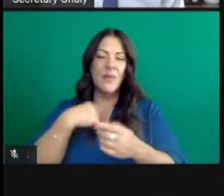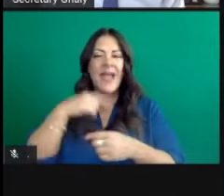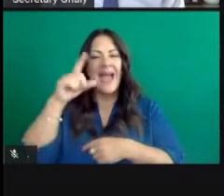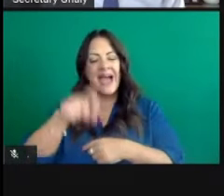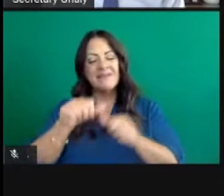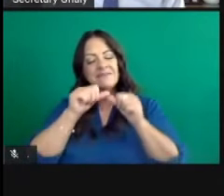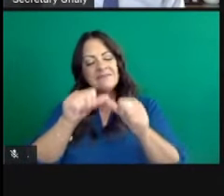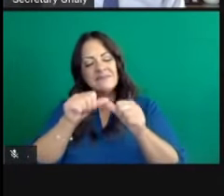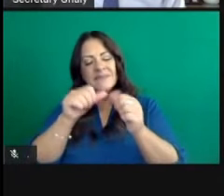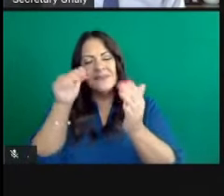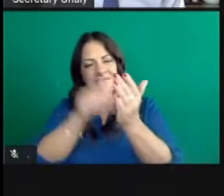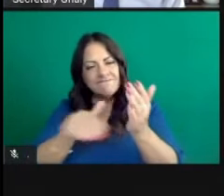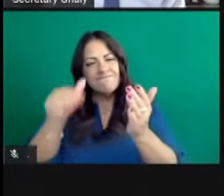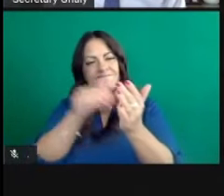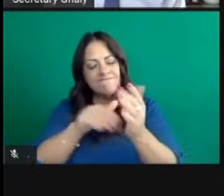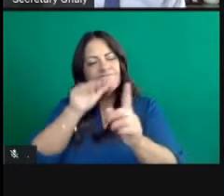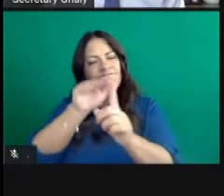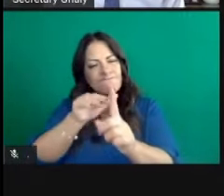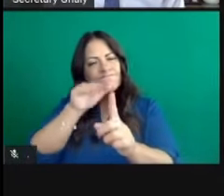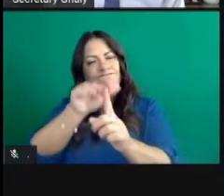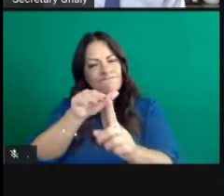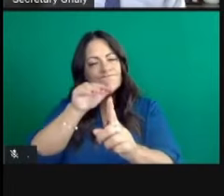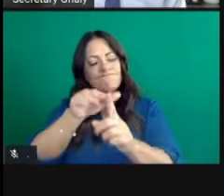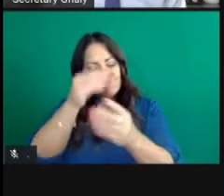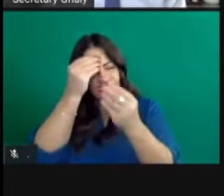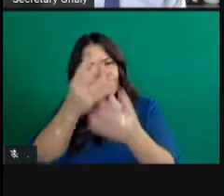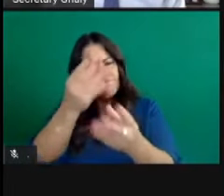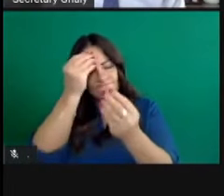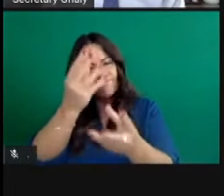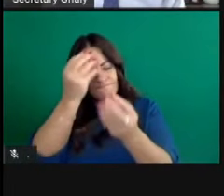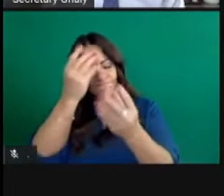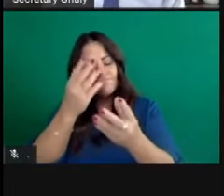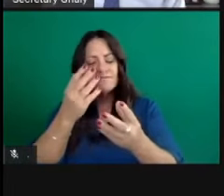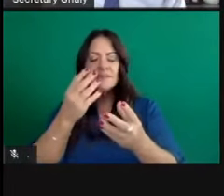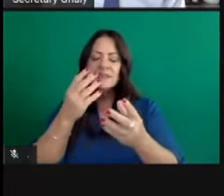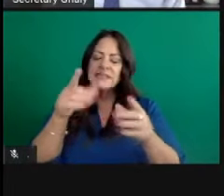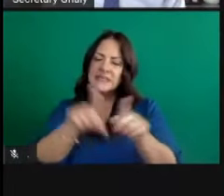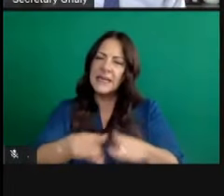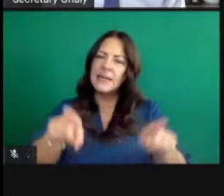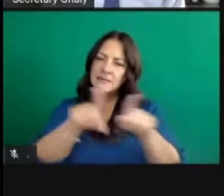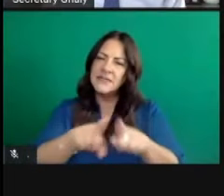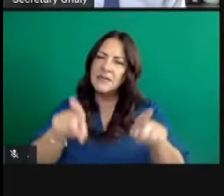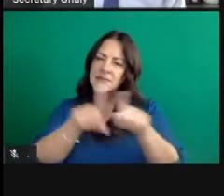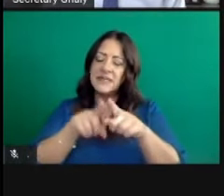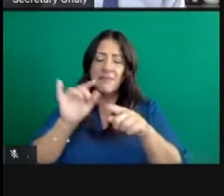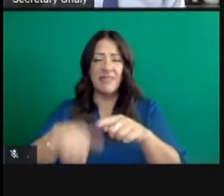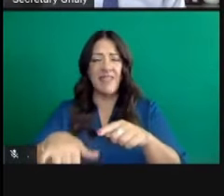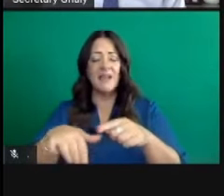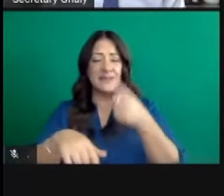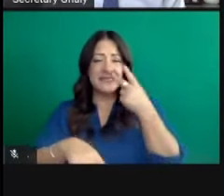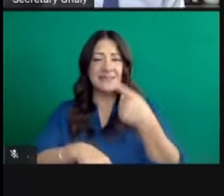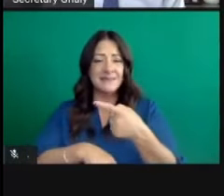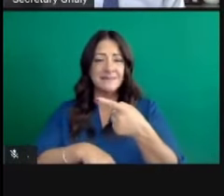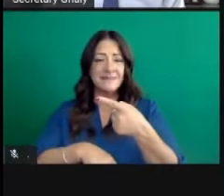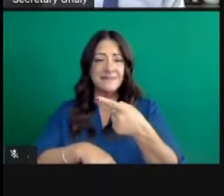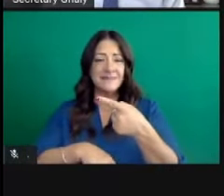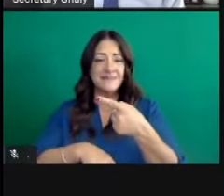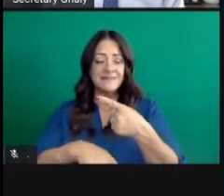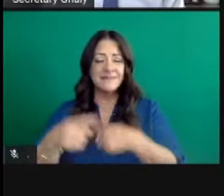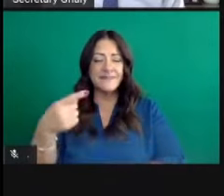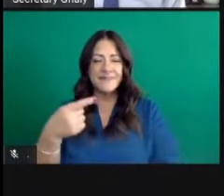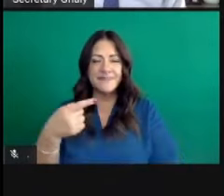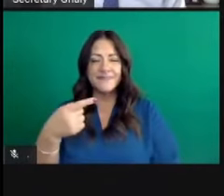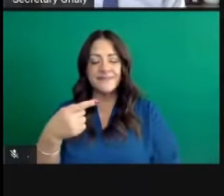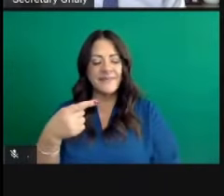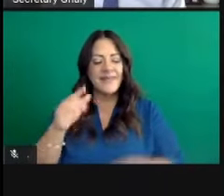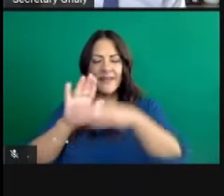reminding folks what it is that we hope and expect, because these are indeed the tools, our best tools to reduce